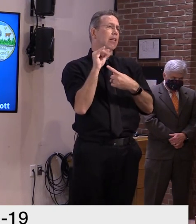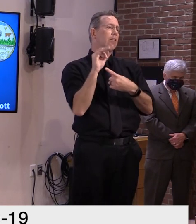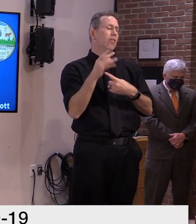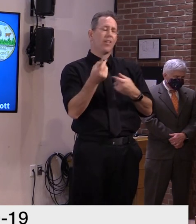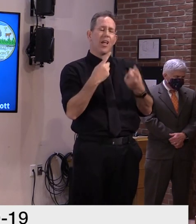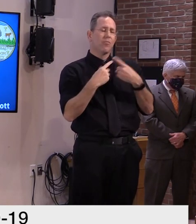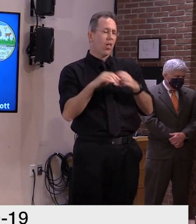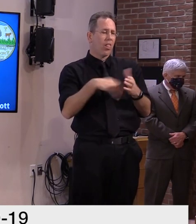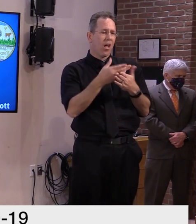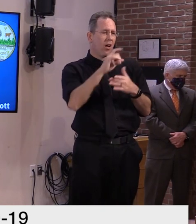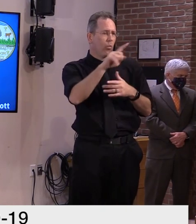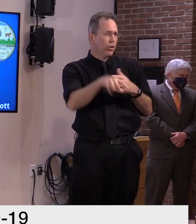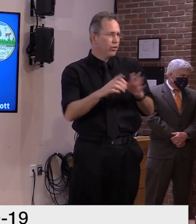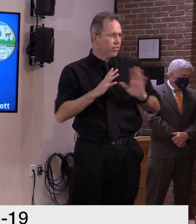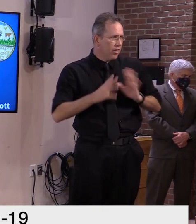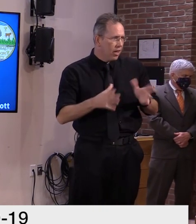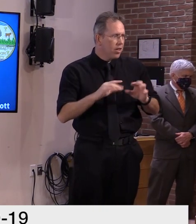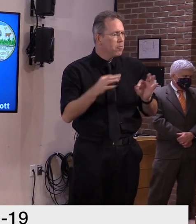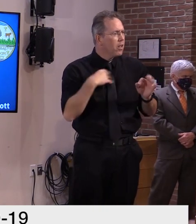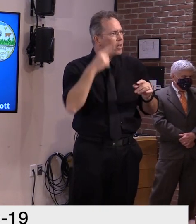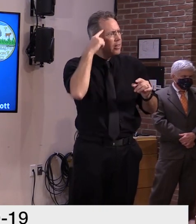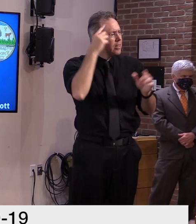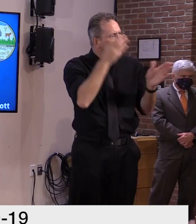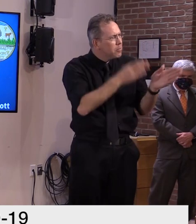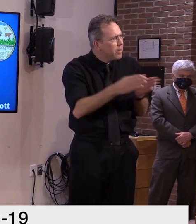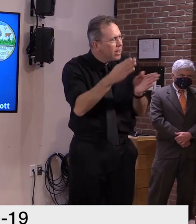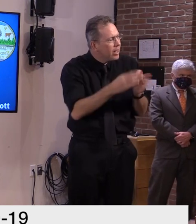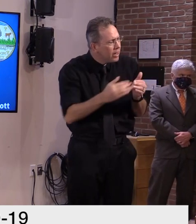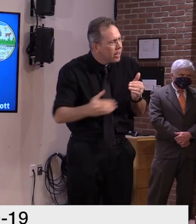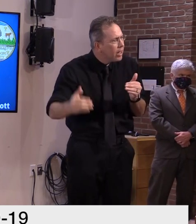a safe ski and riding experience in Vermont.